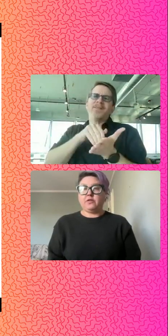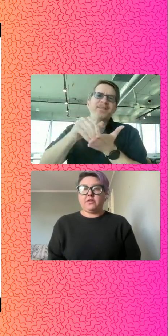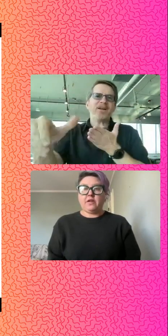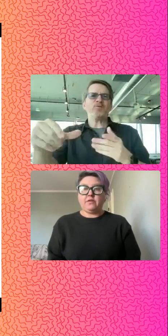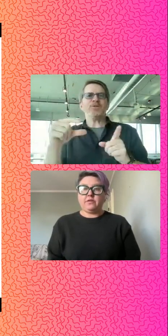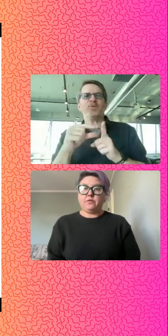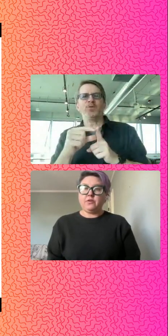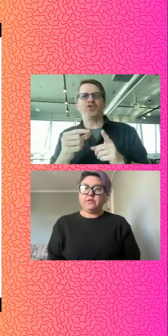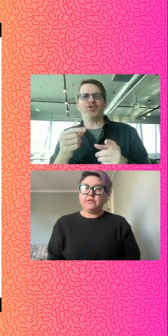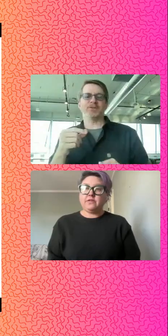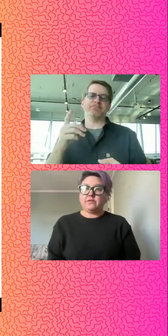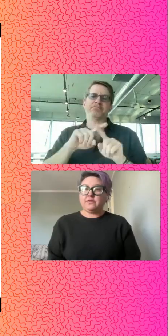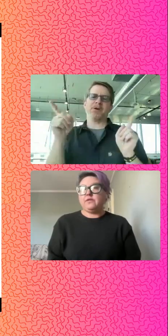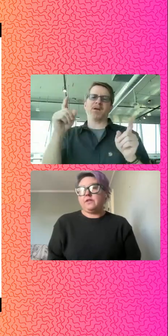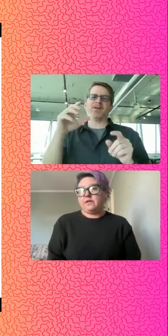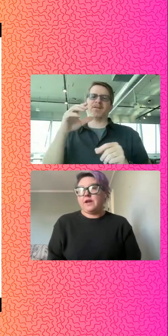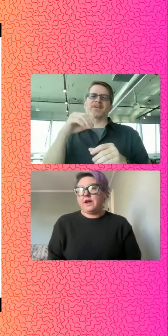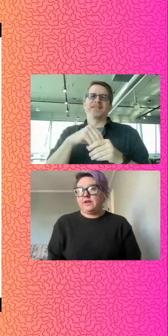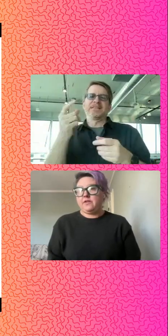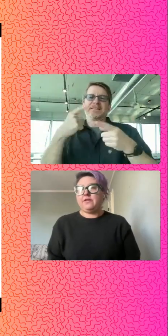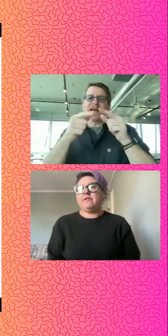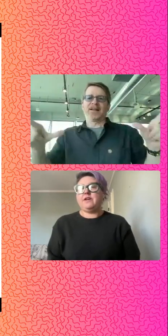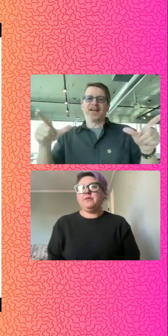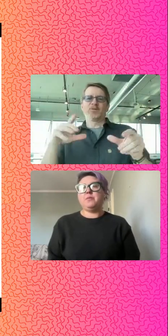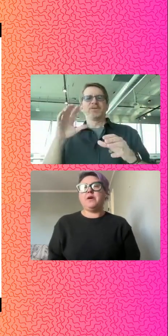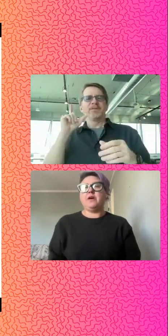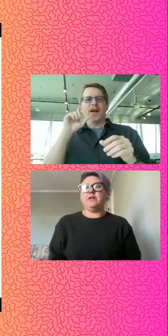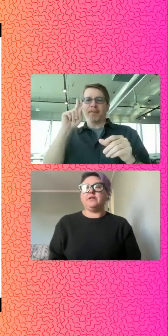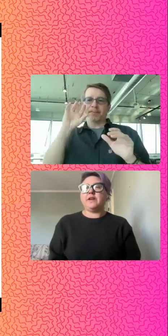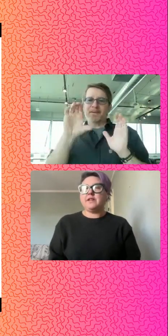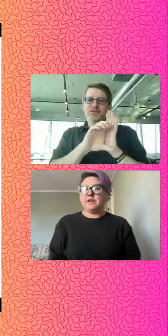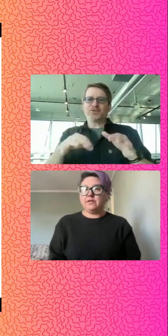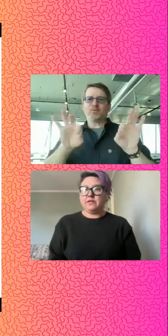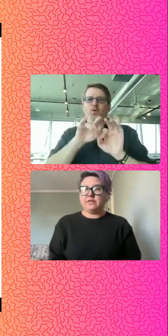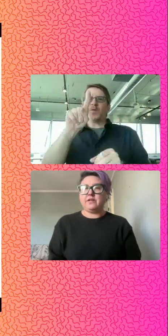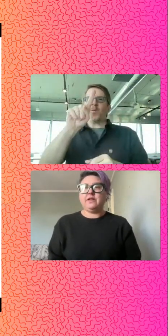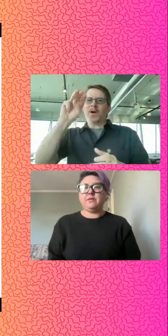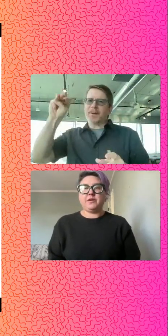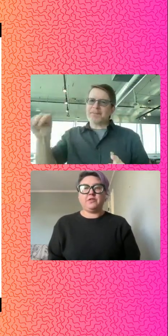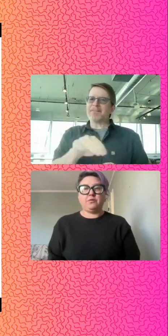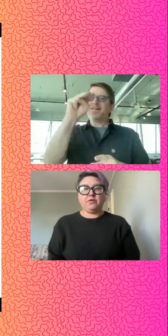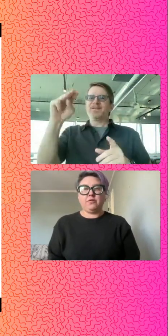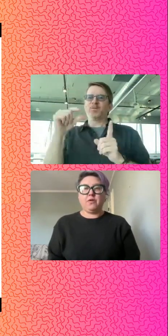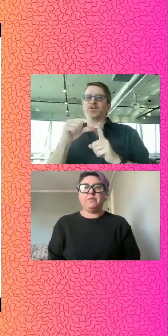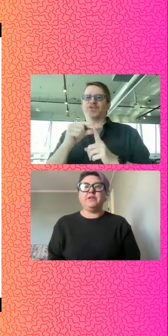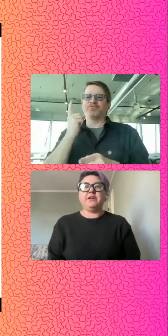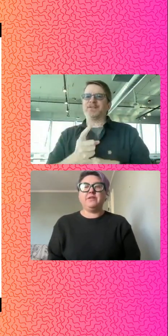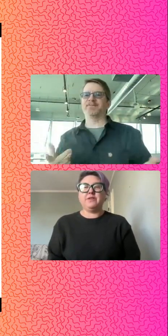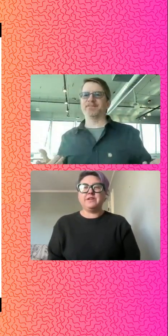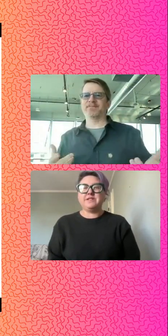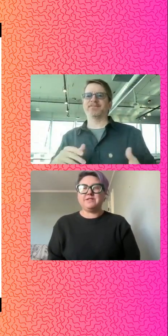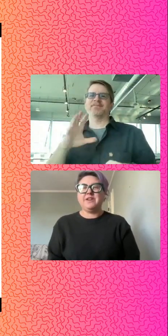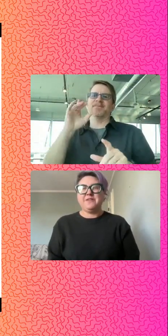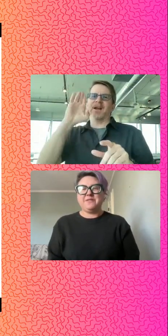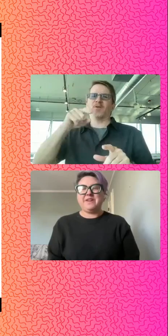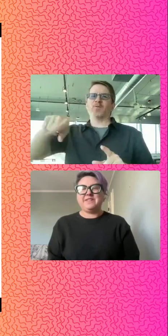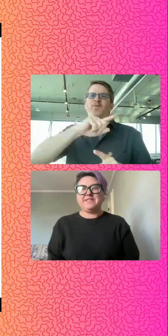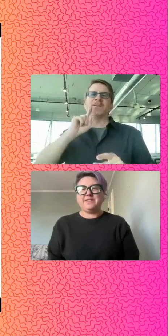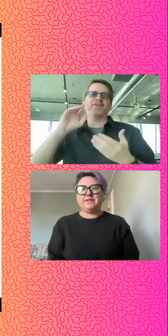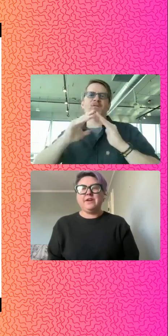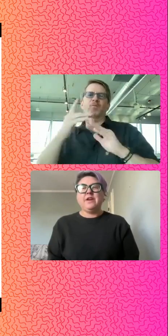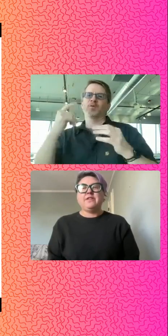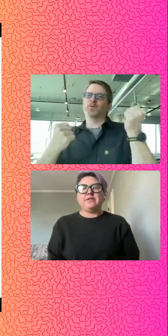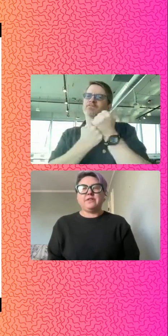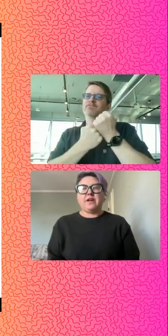picture's worth 1,000 words. This is accurate, right? But in sign language, a picture's worth 1 million words,